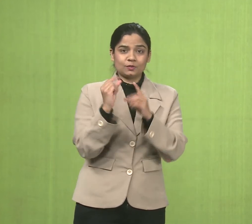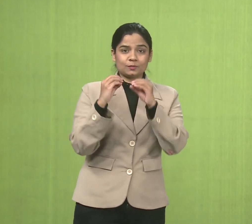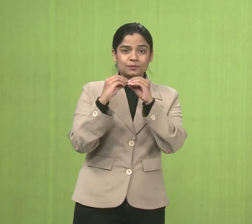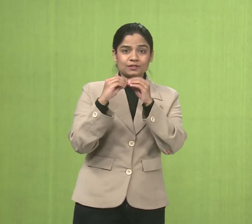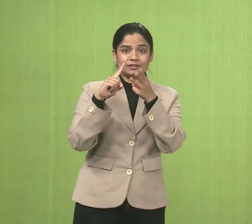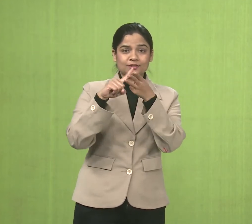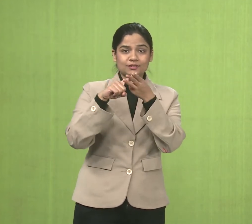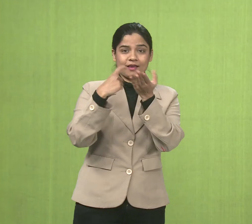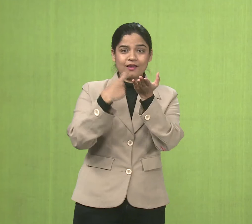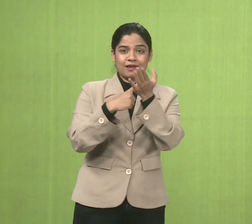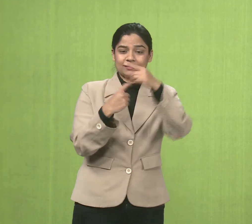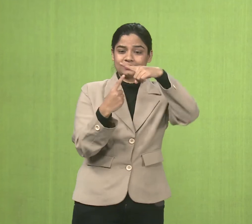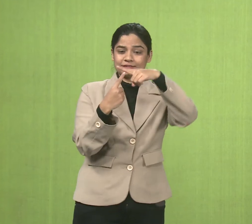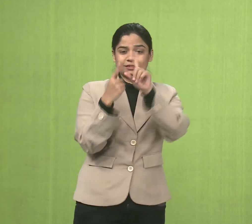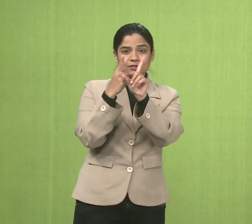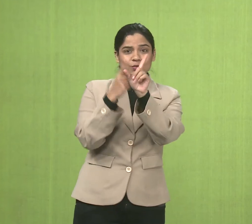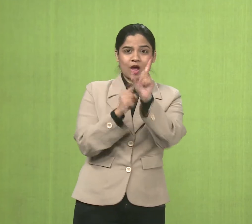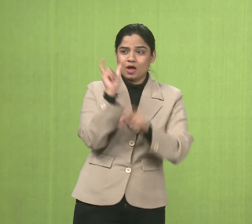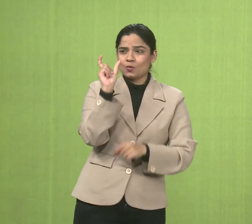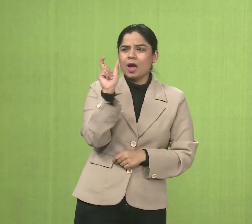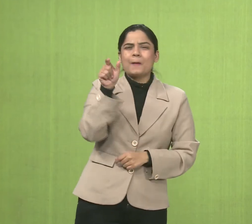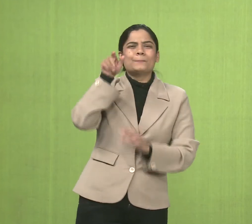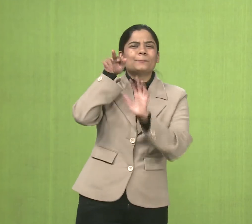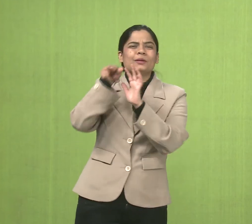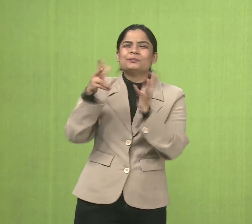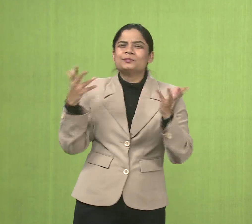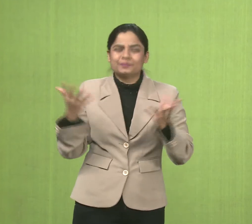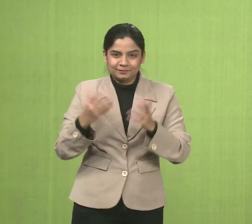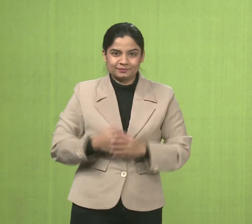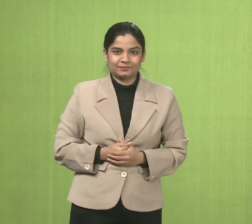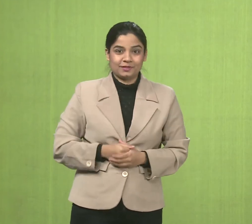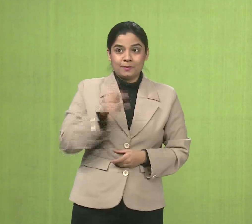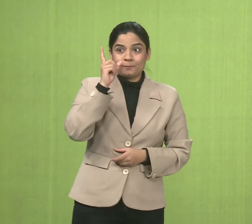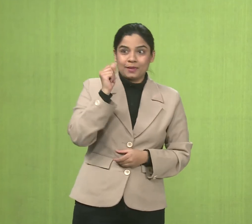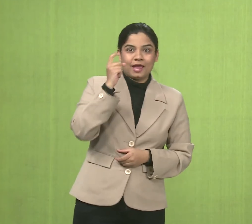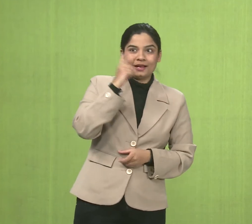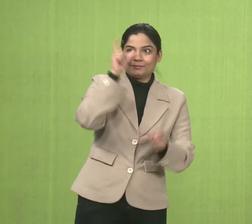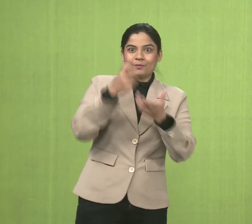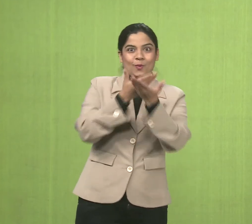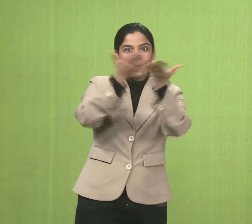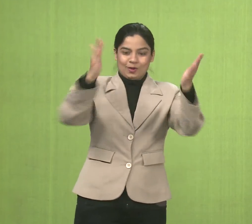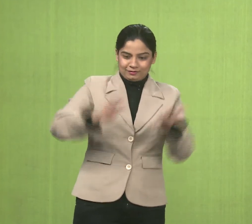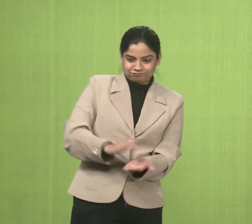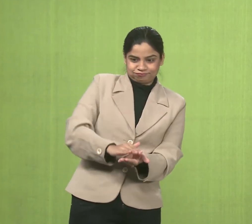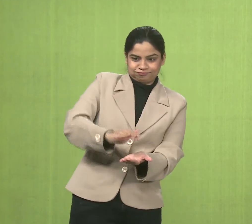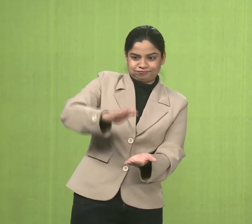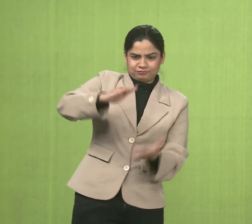Puberty. What is puberty? Puberty is a period of, be it for females or